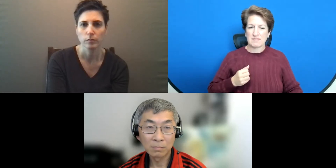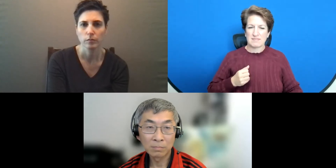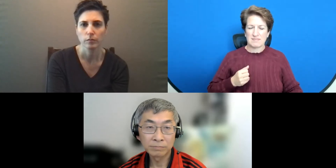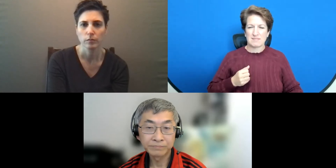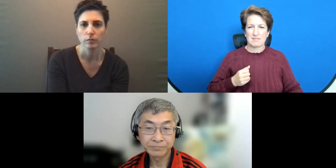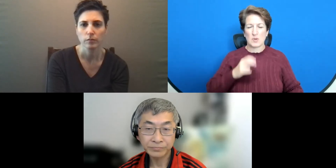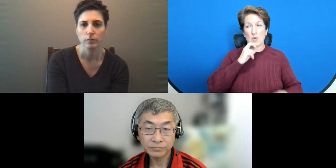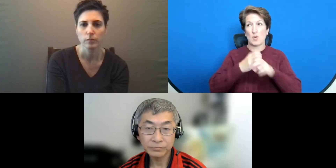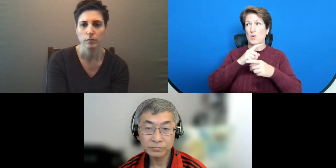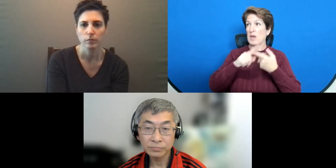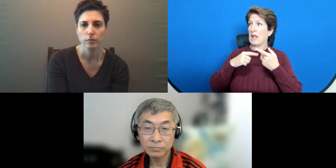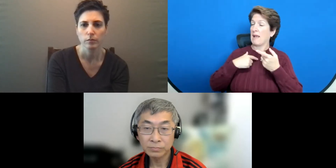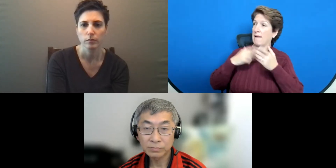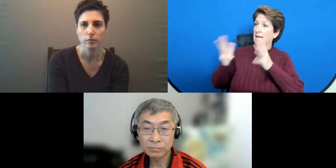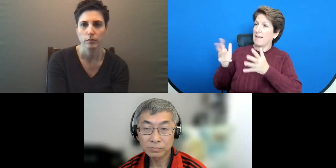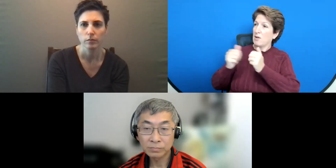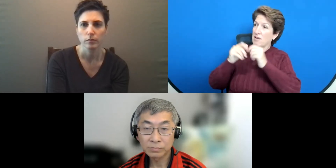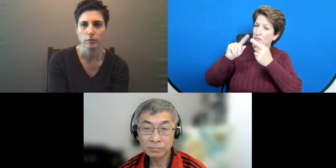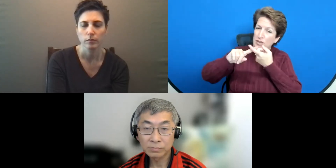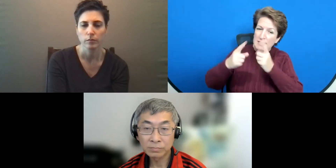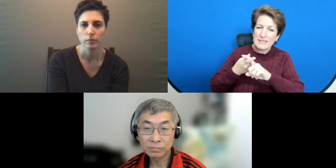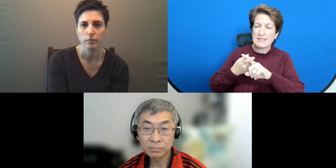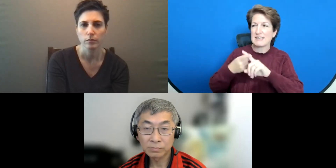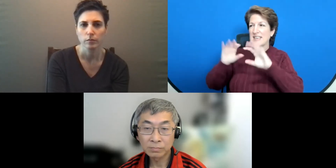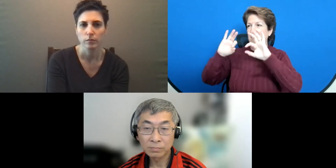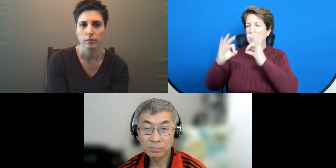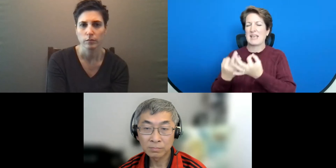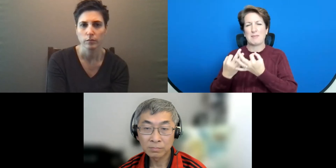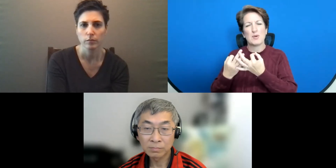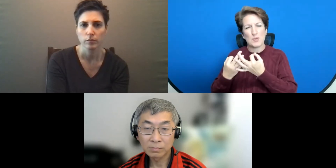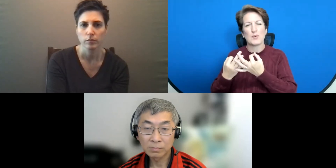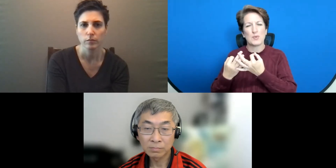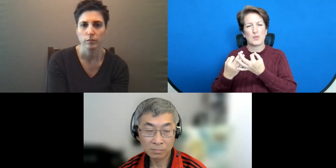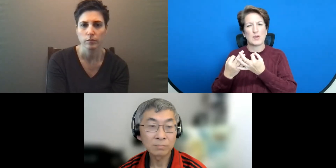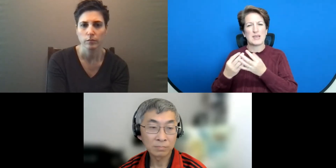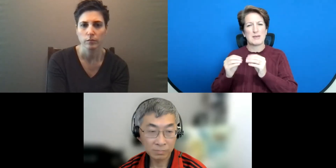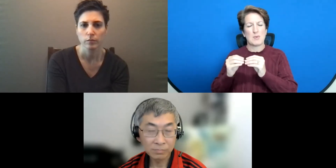friends and family, sometimes it can get a little bit more intense.